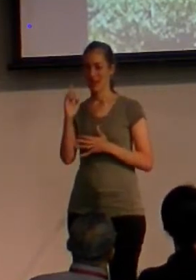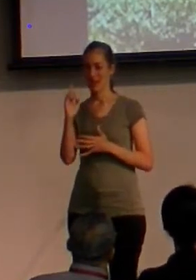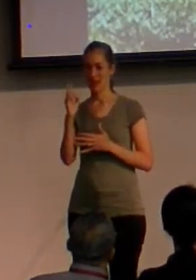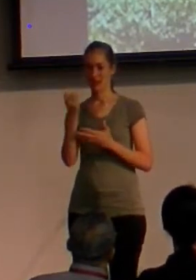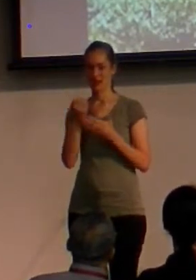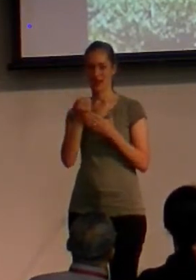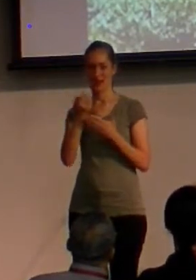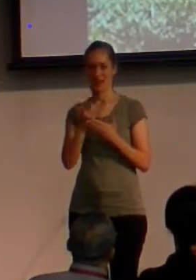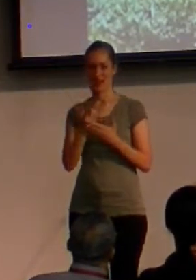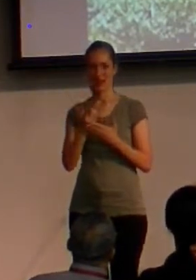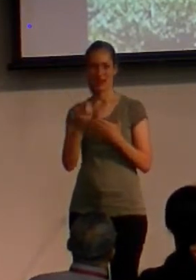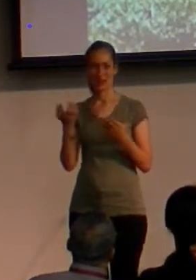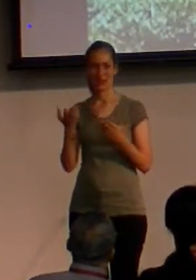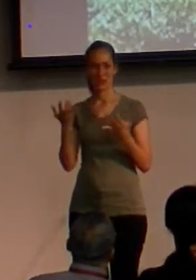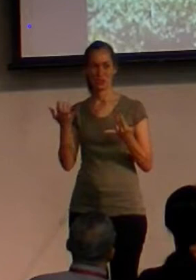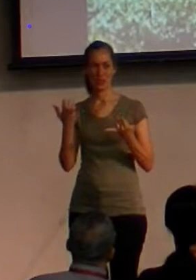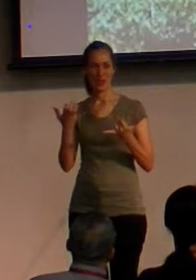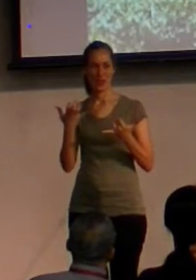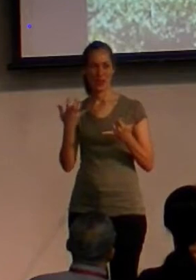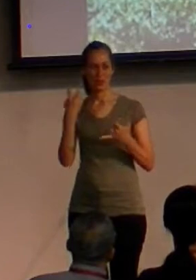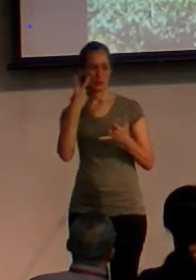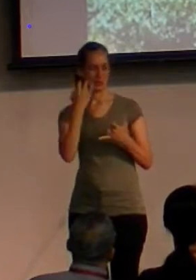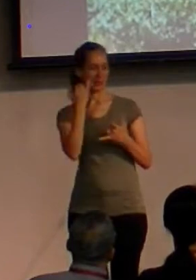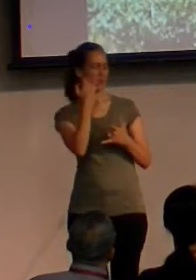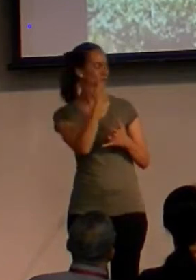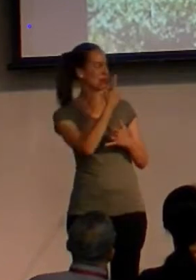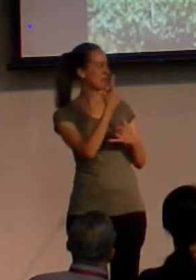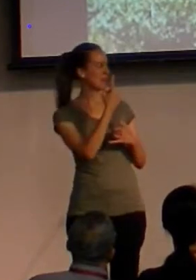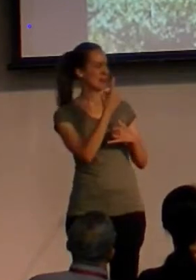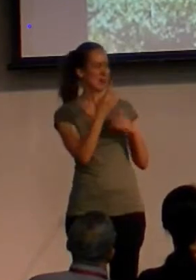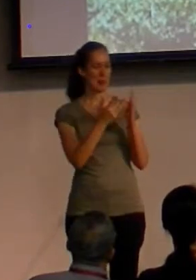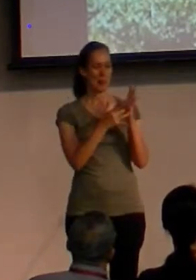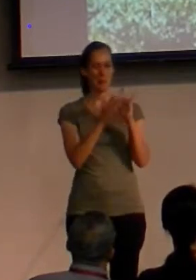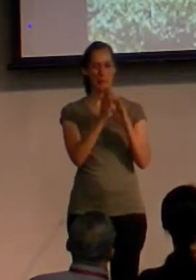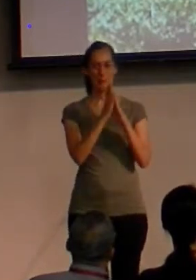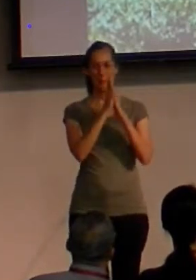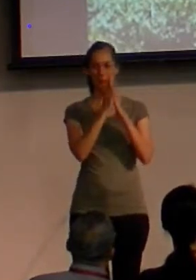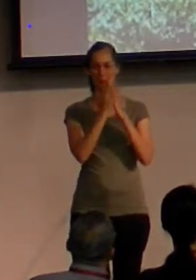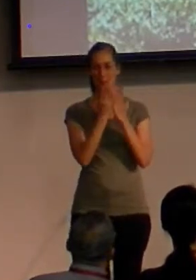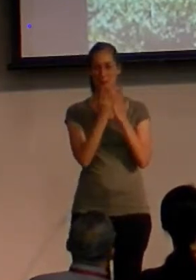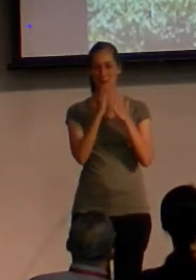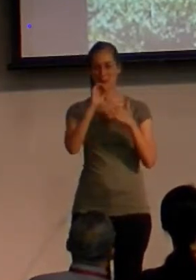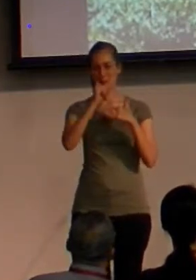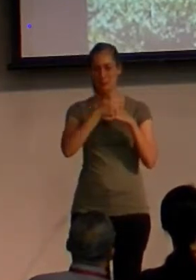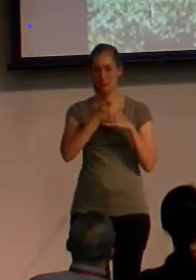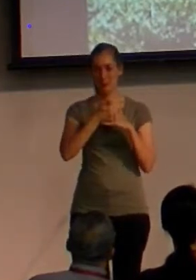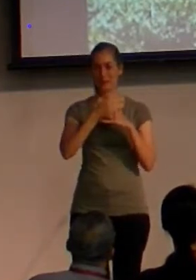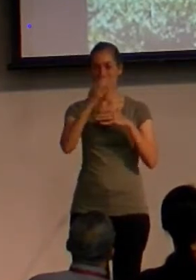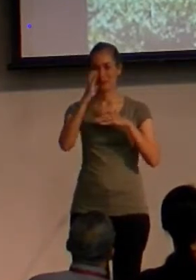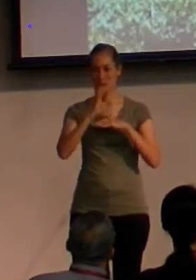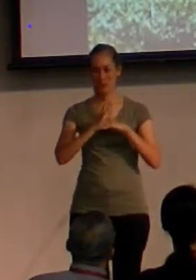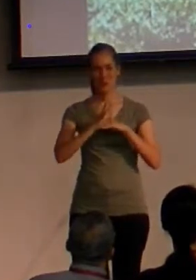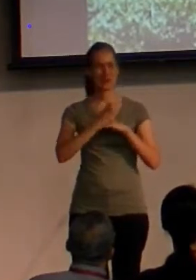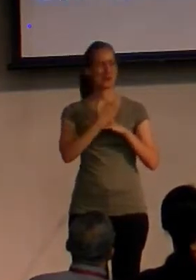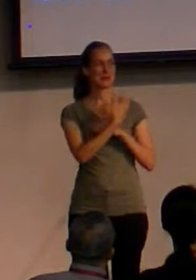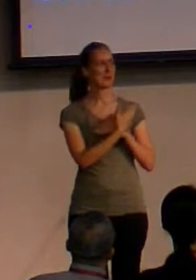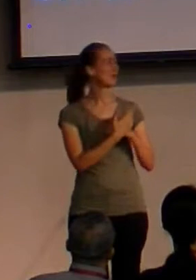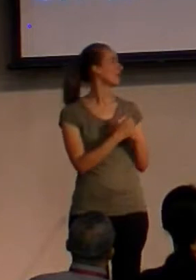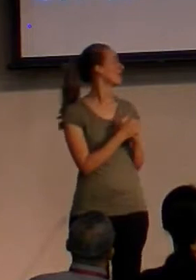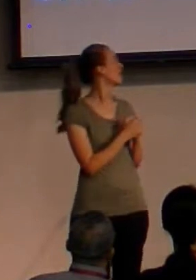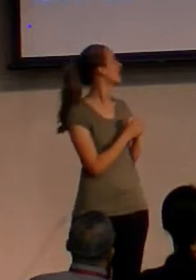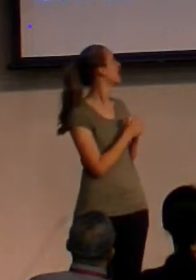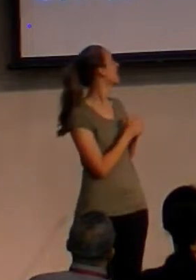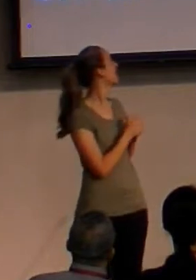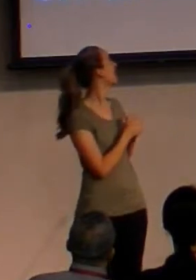is a biblical church. The Blind Faith Missions Ministry mission